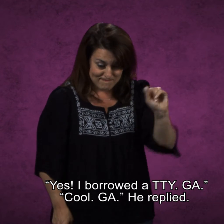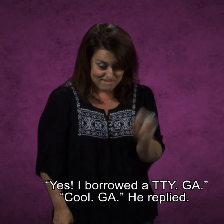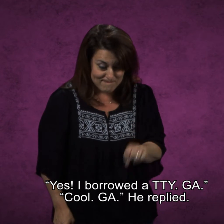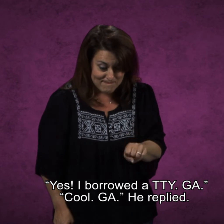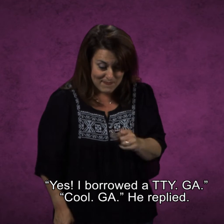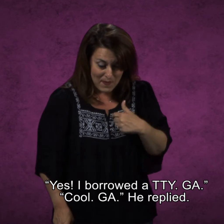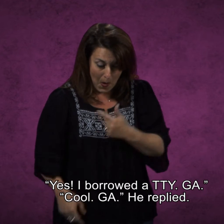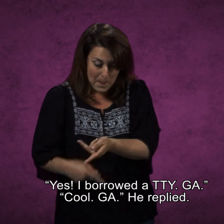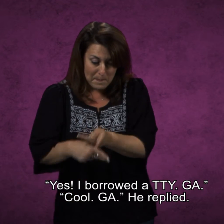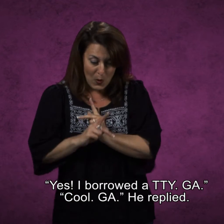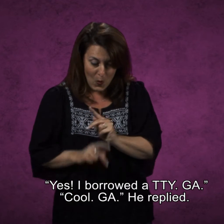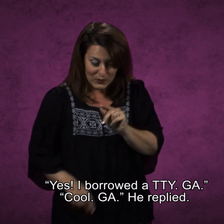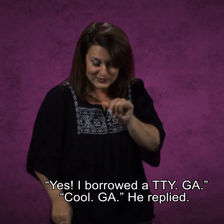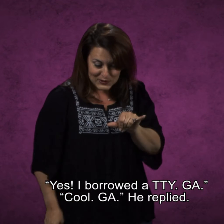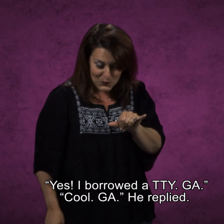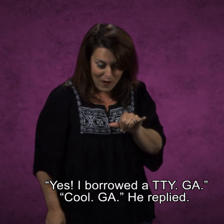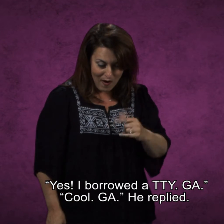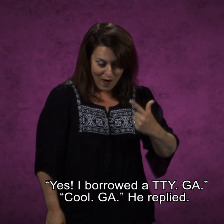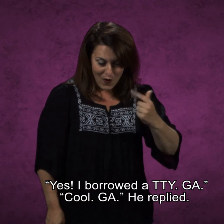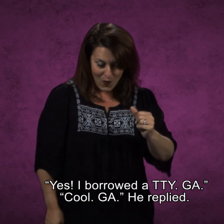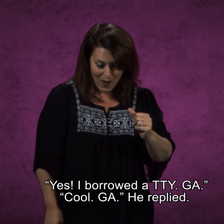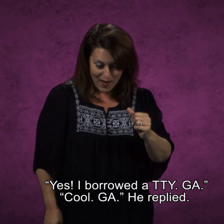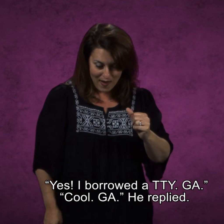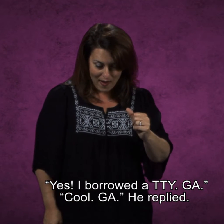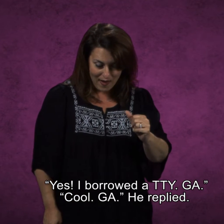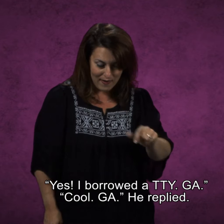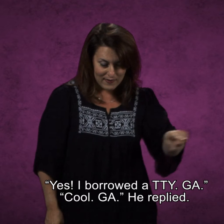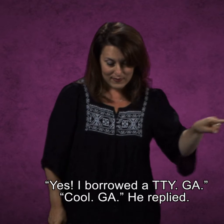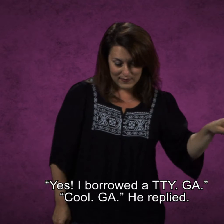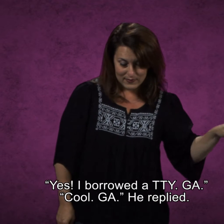Yes, I borrowed a TTY. GA.